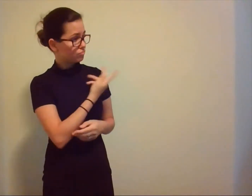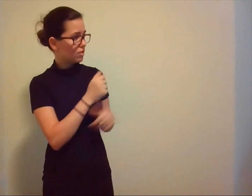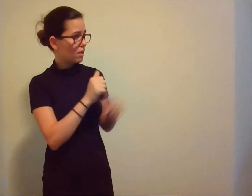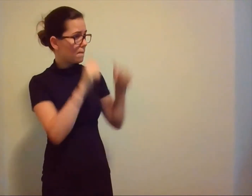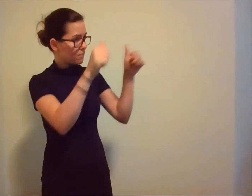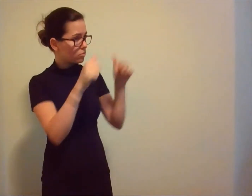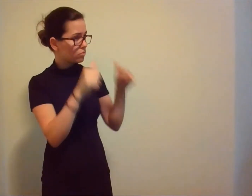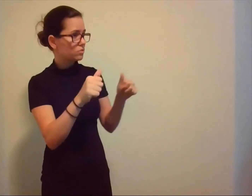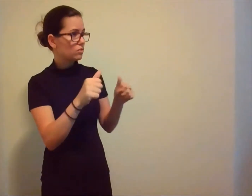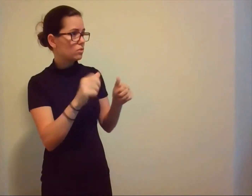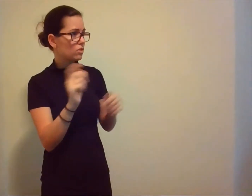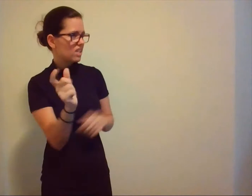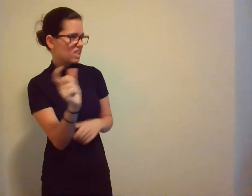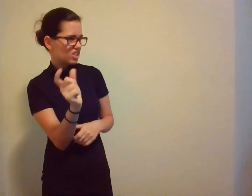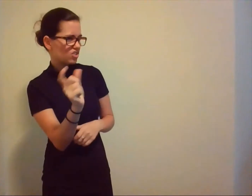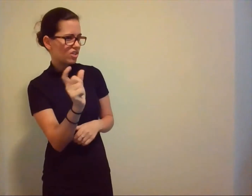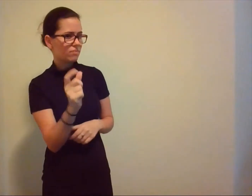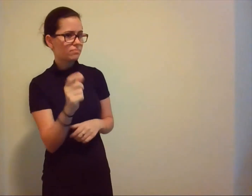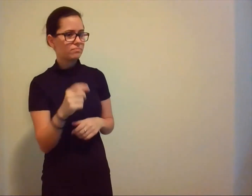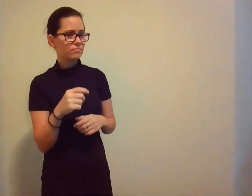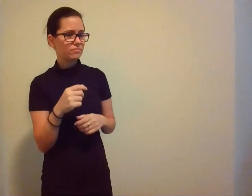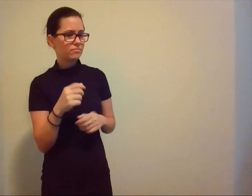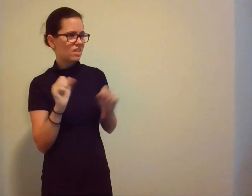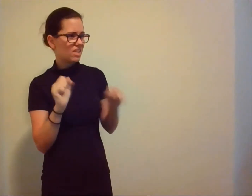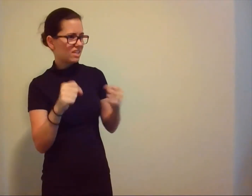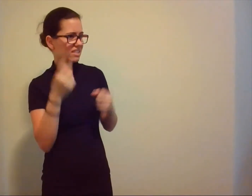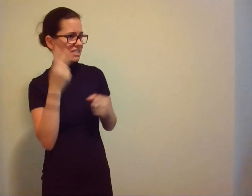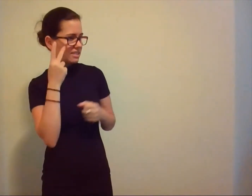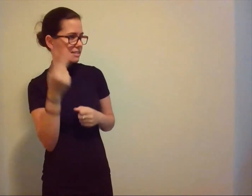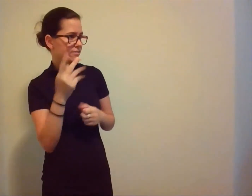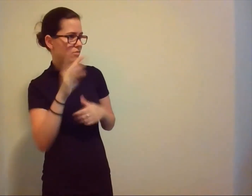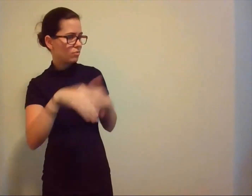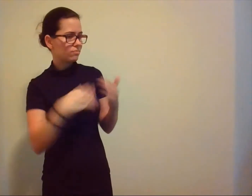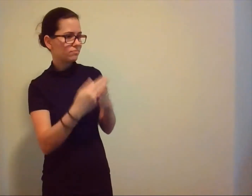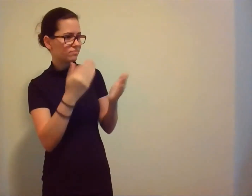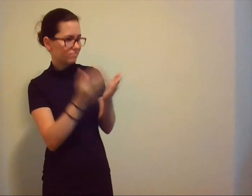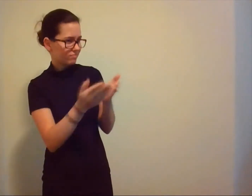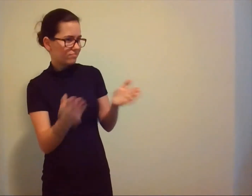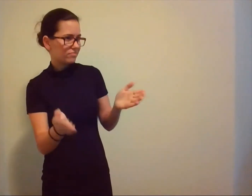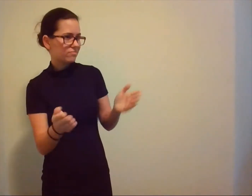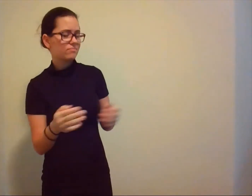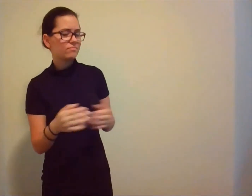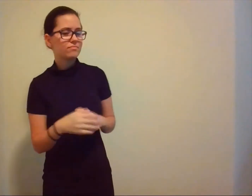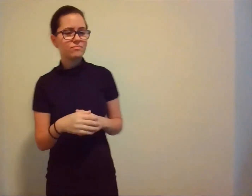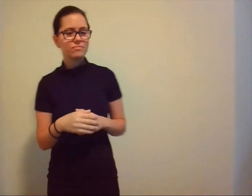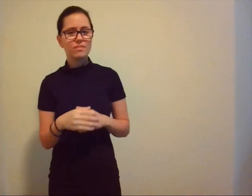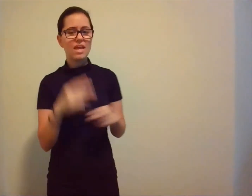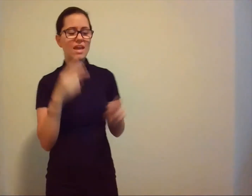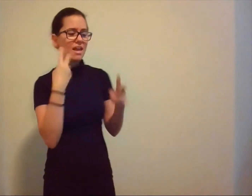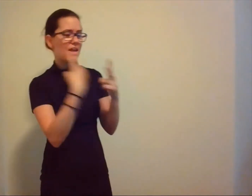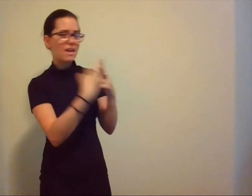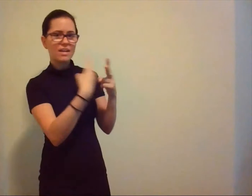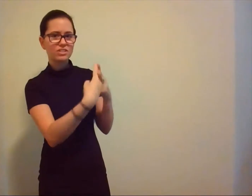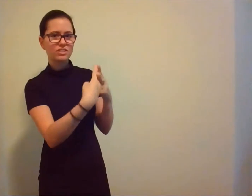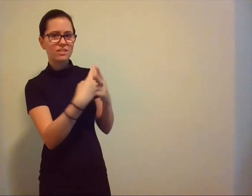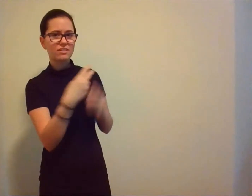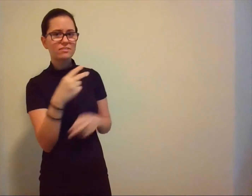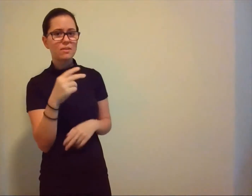Hashtag Mythical merch. Mythical merch. Thank you for supporting entertainment.